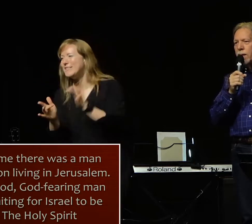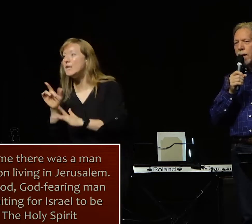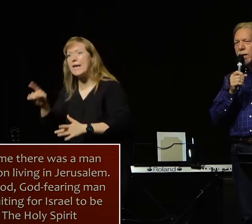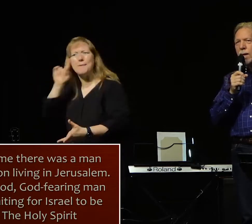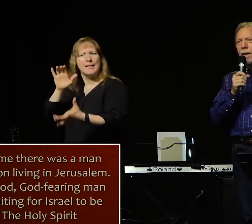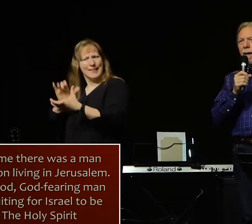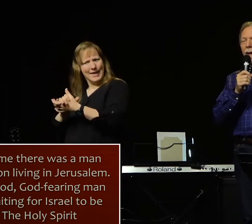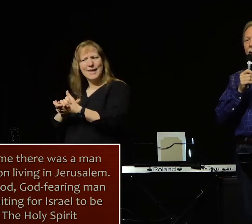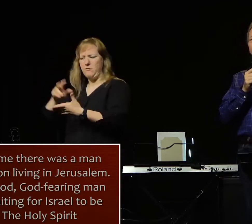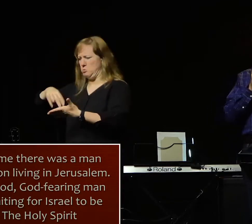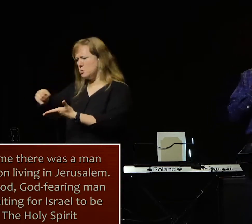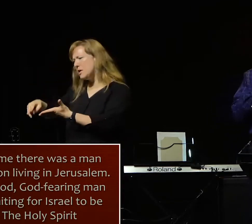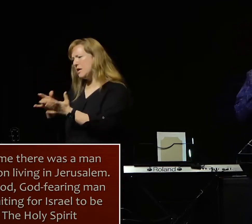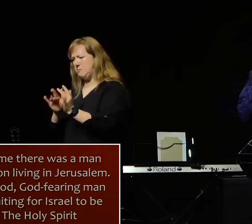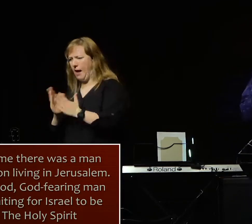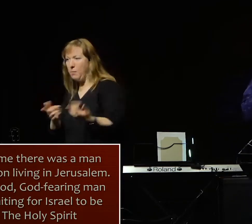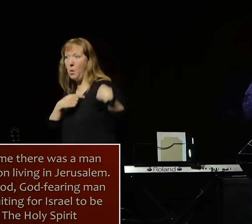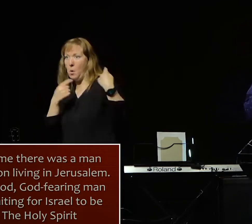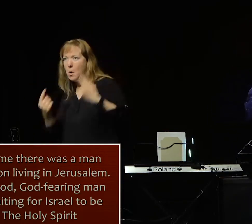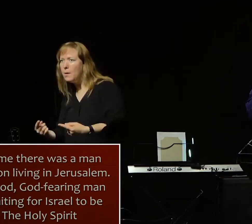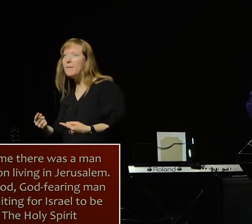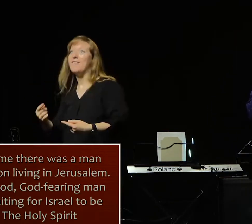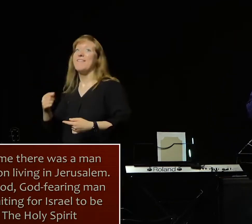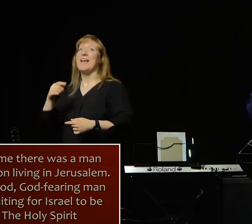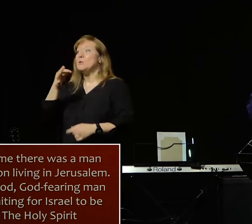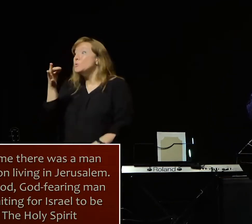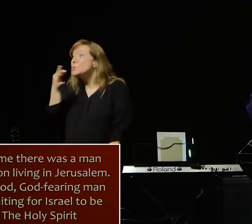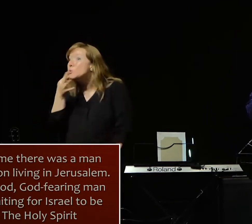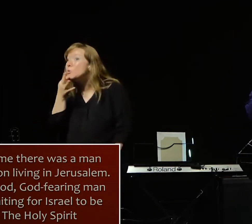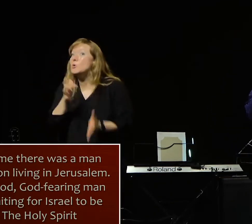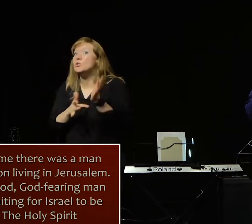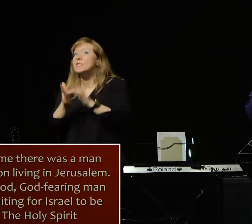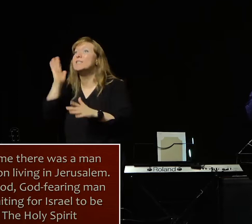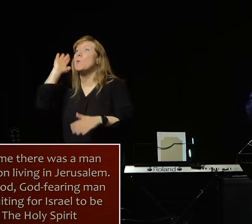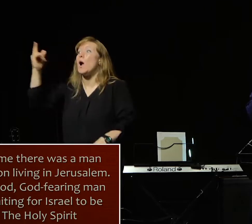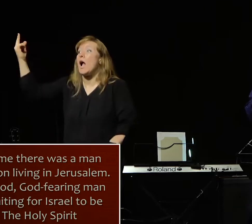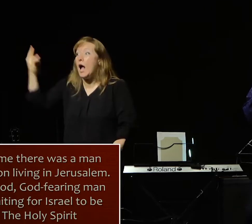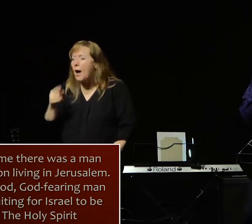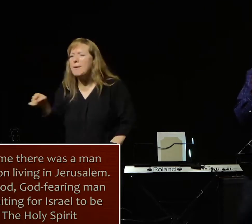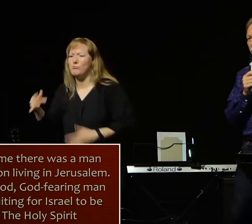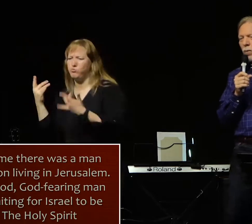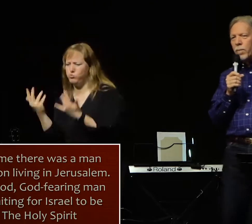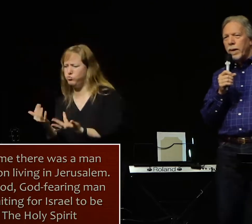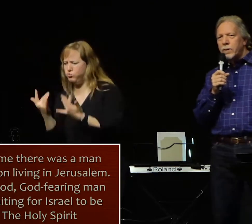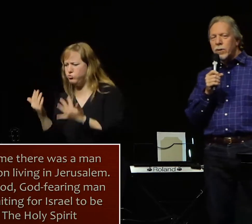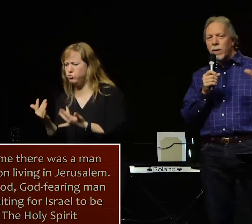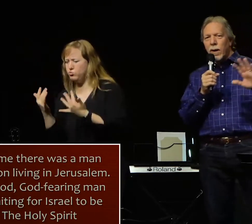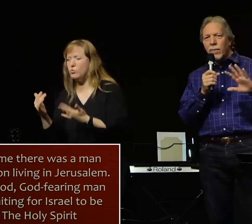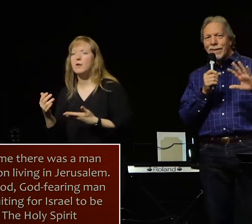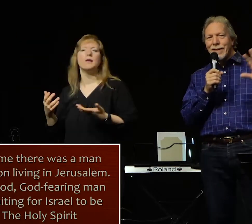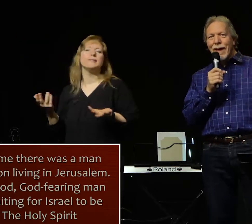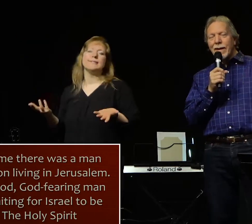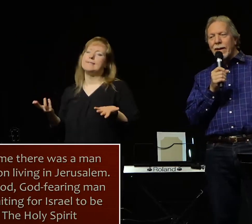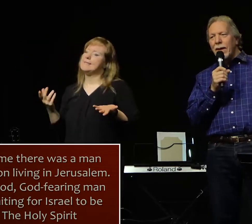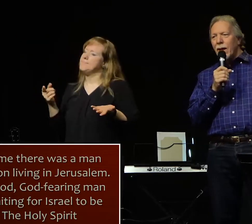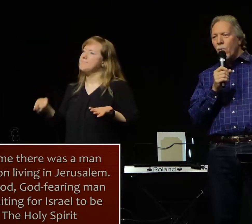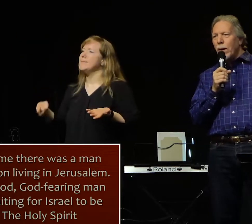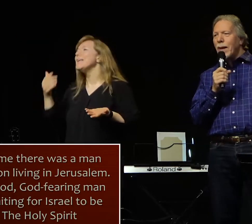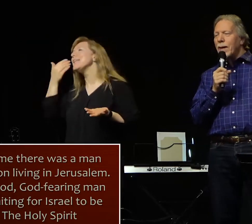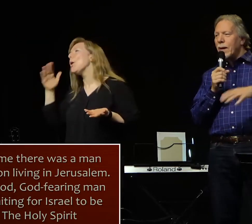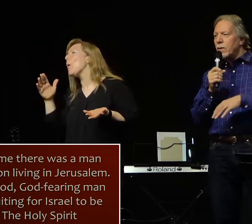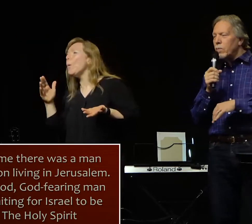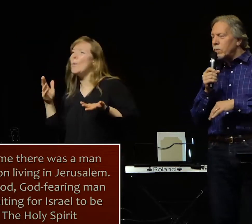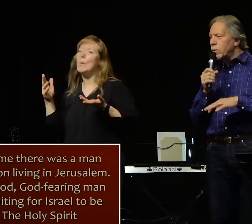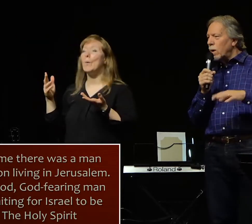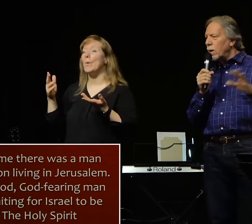had said, and he was waiting for this Messiah to come. And whether or not he had a full picture of exactly what